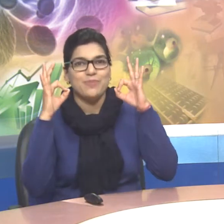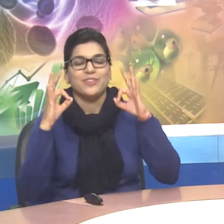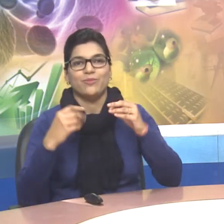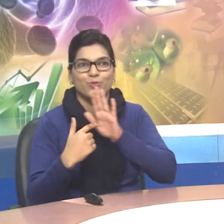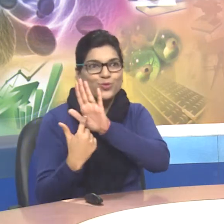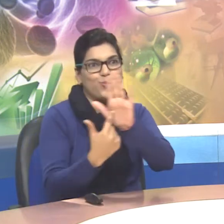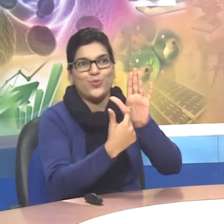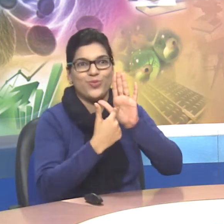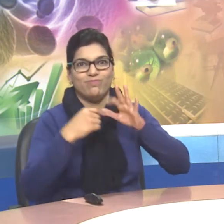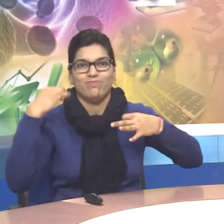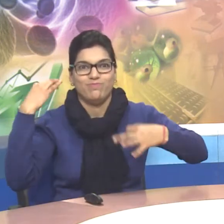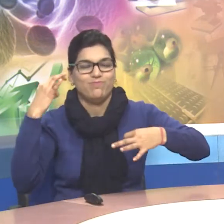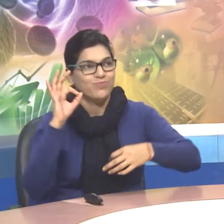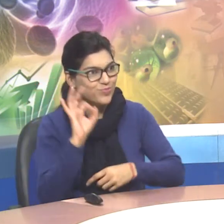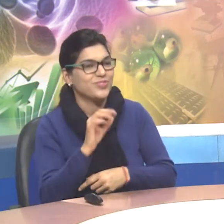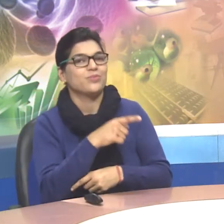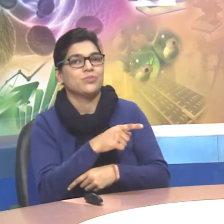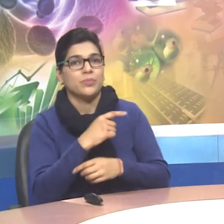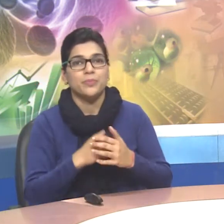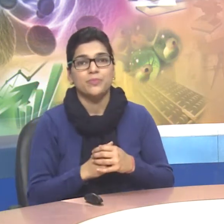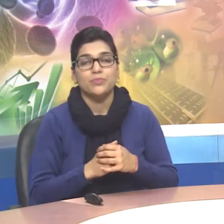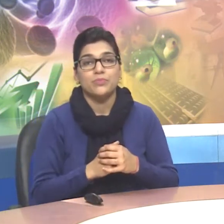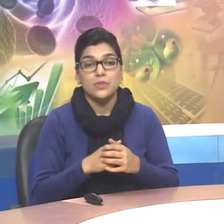you are great and beautiful.